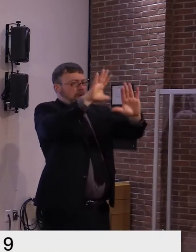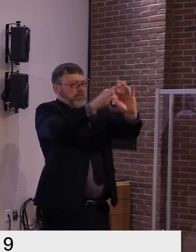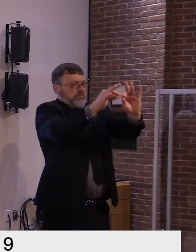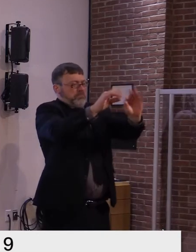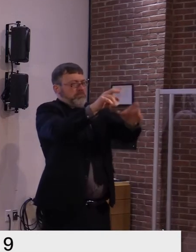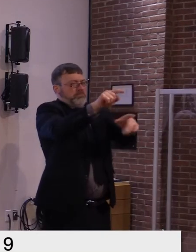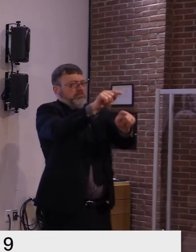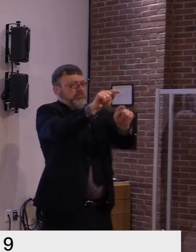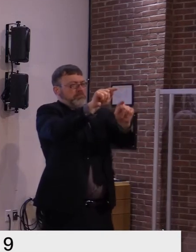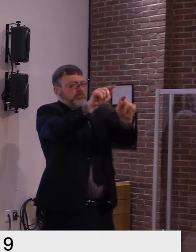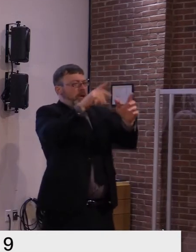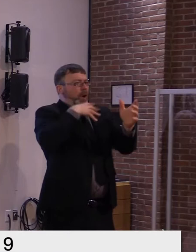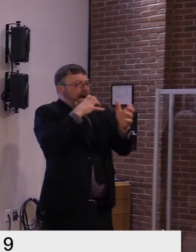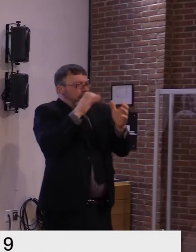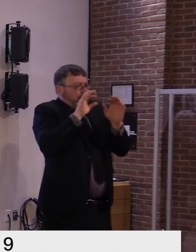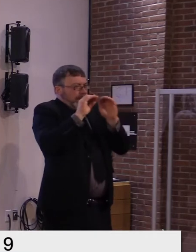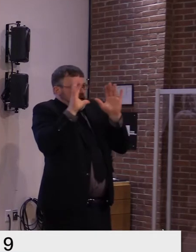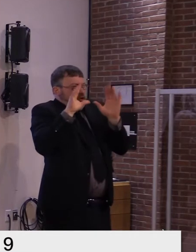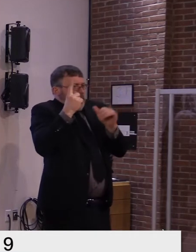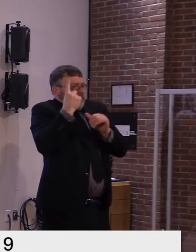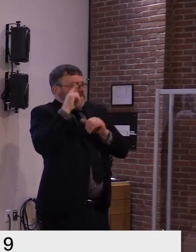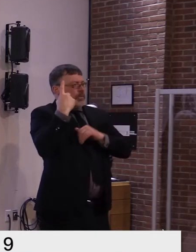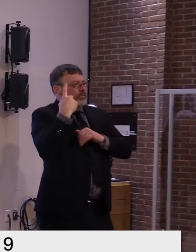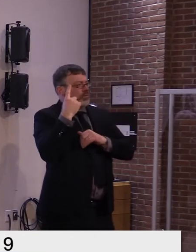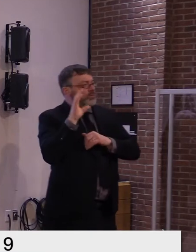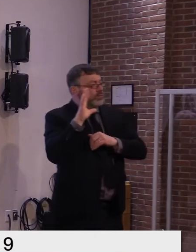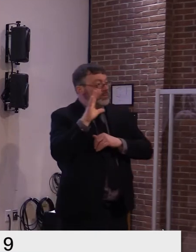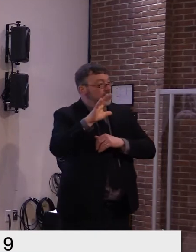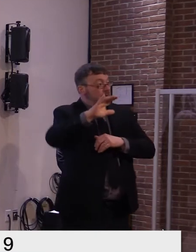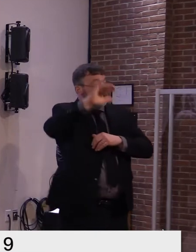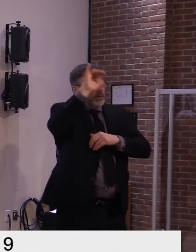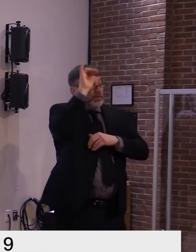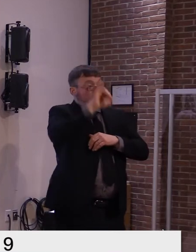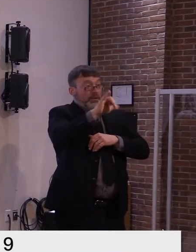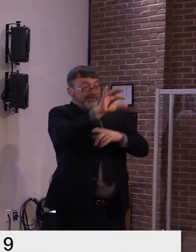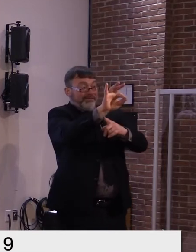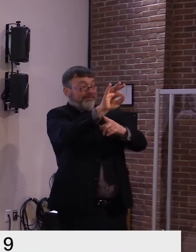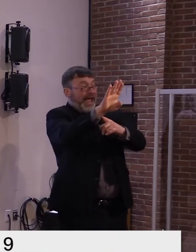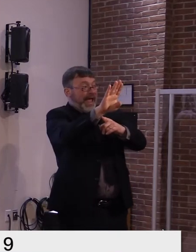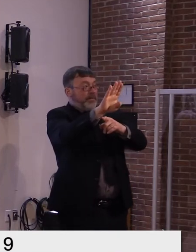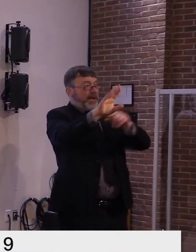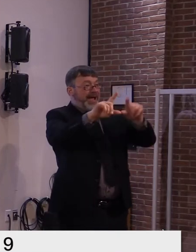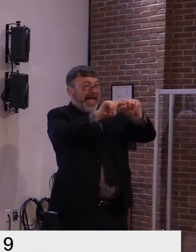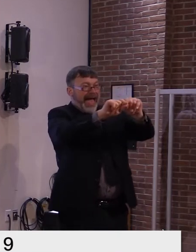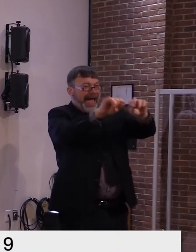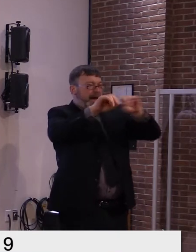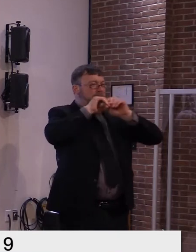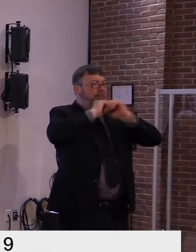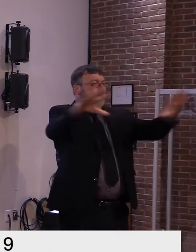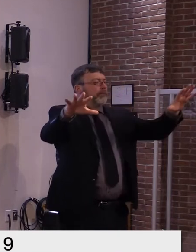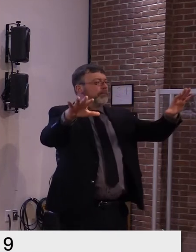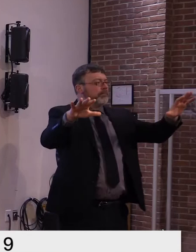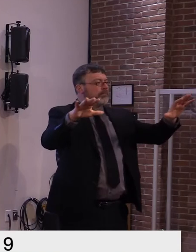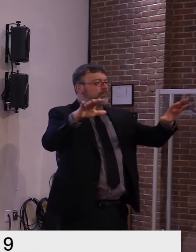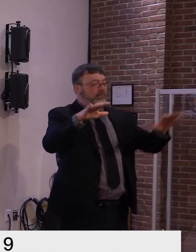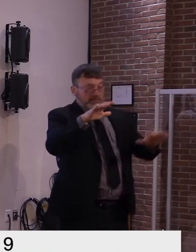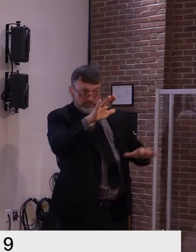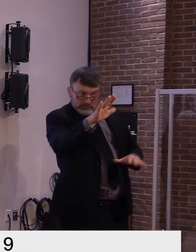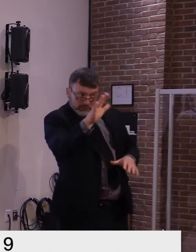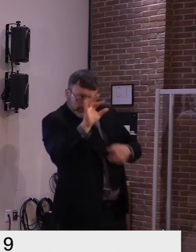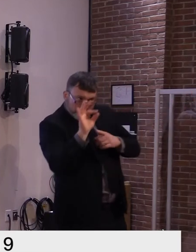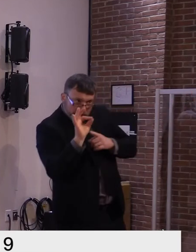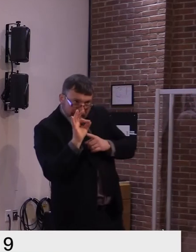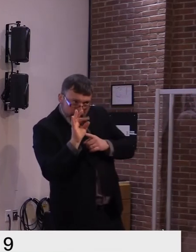I would probably say that the Facebook posting has gone viral, at least within Vermont. And